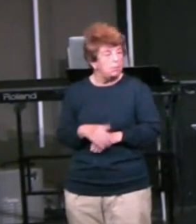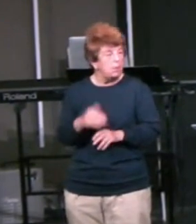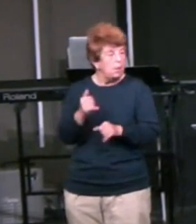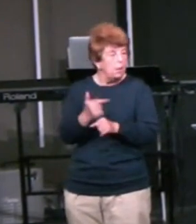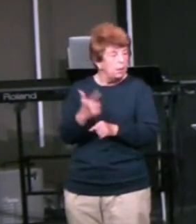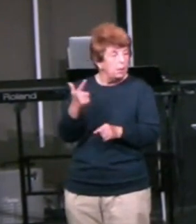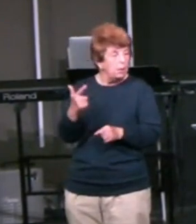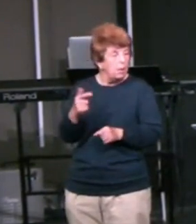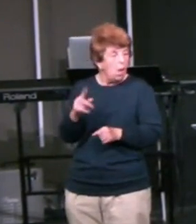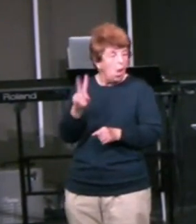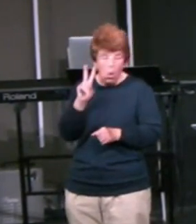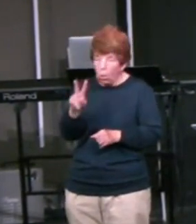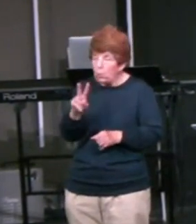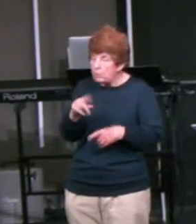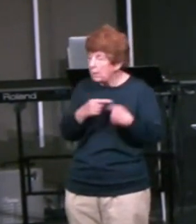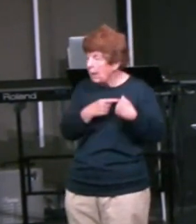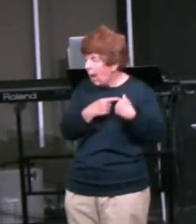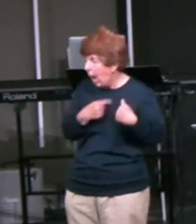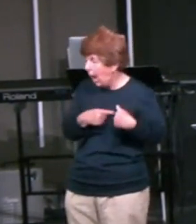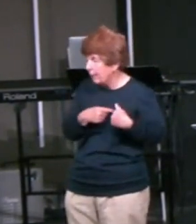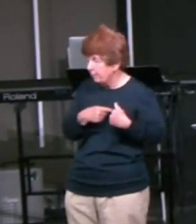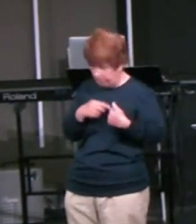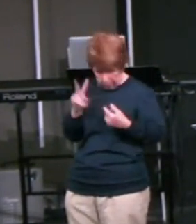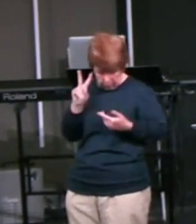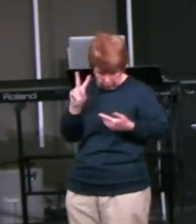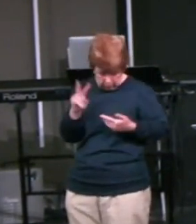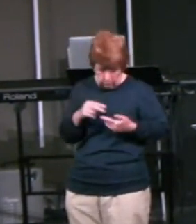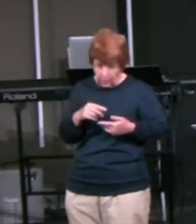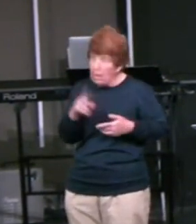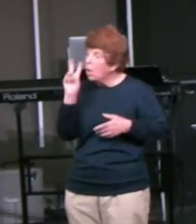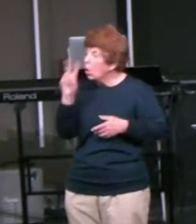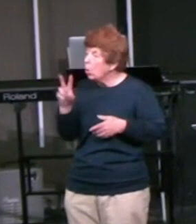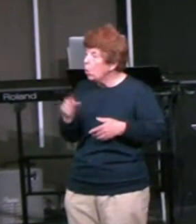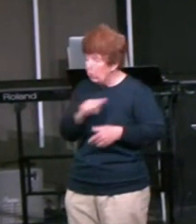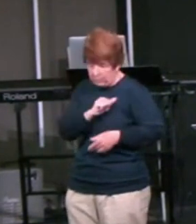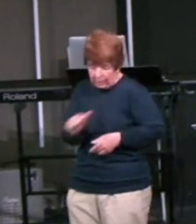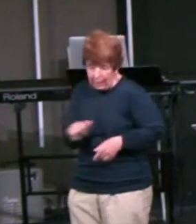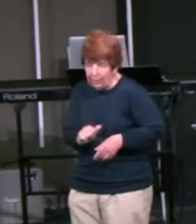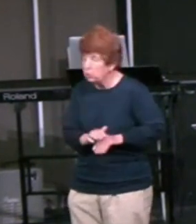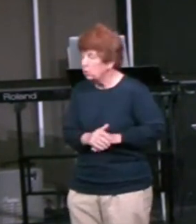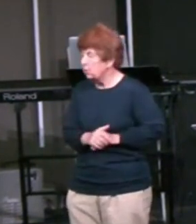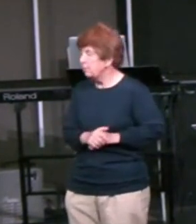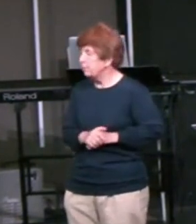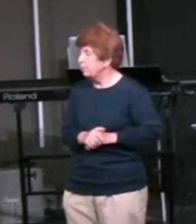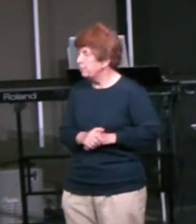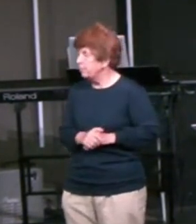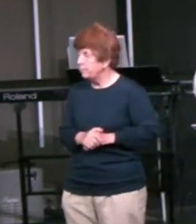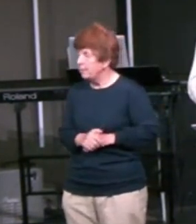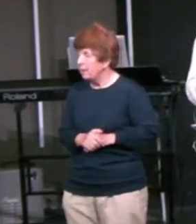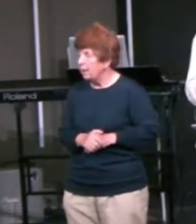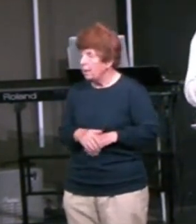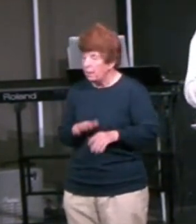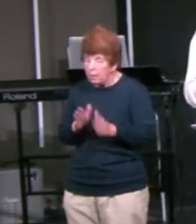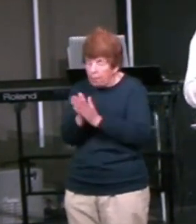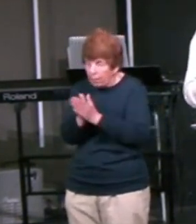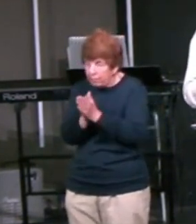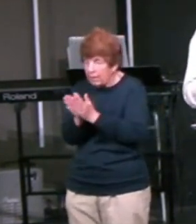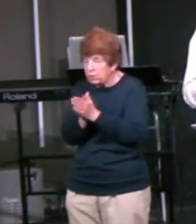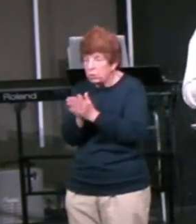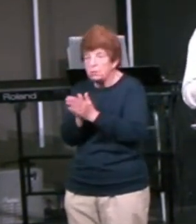God looks at the heart. He looks at the attitude, the